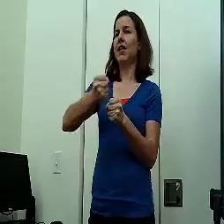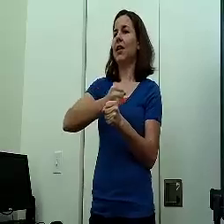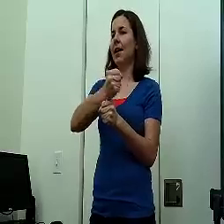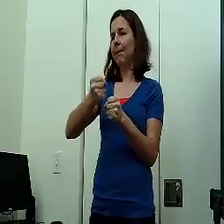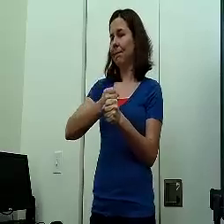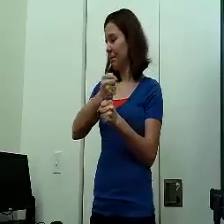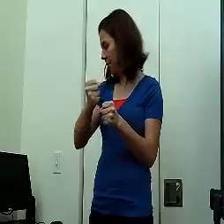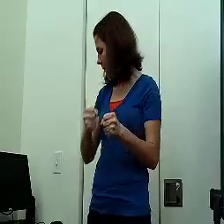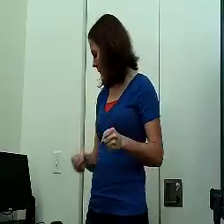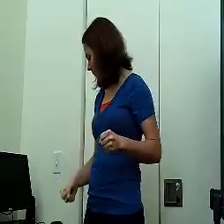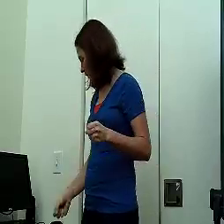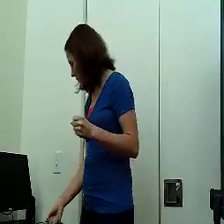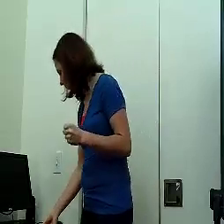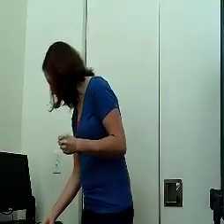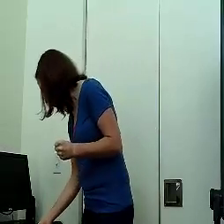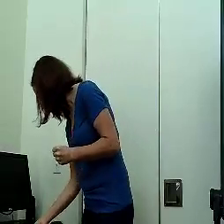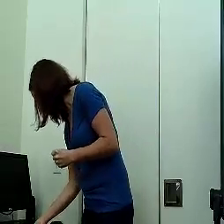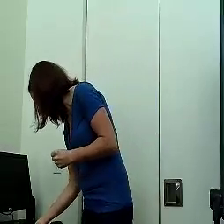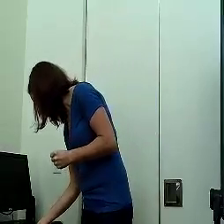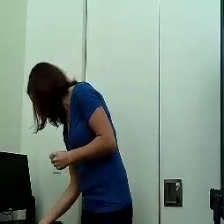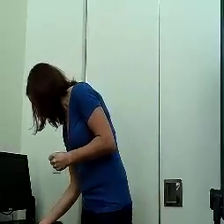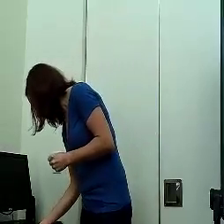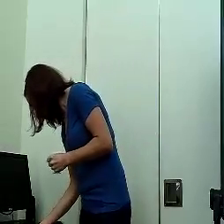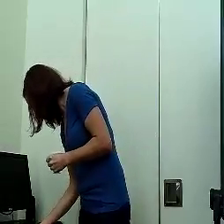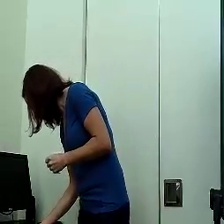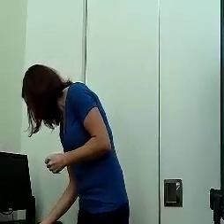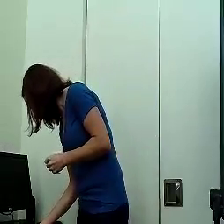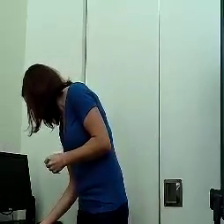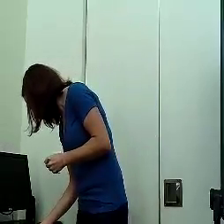Coffee, yep. Okay, and then